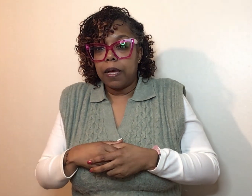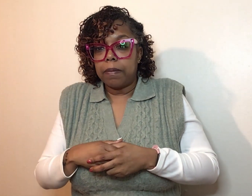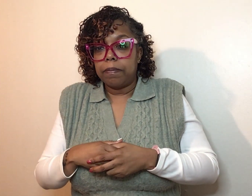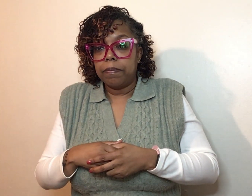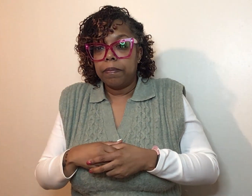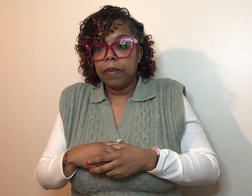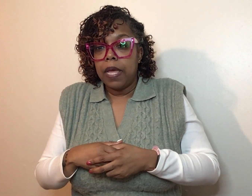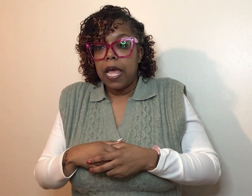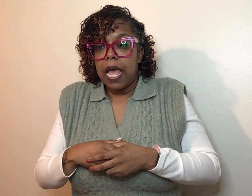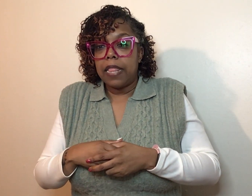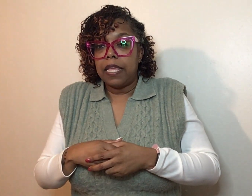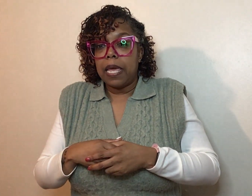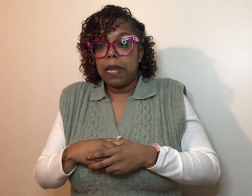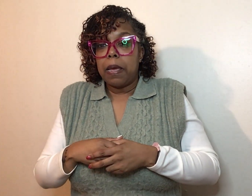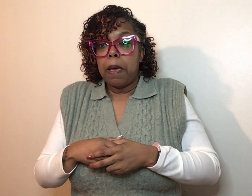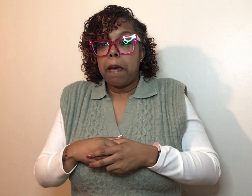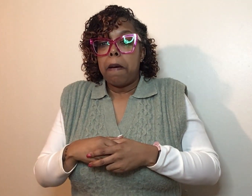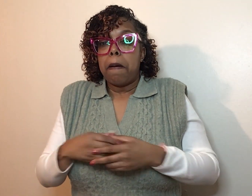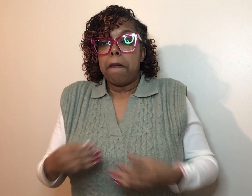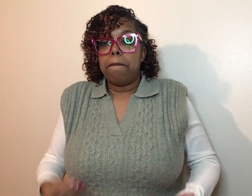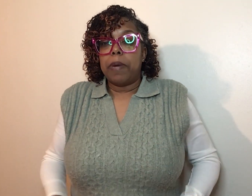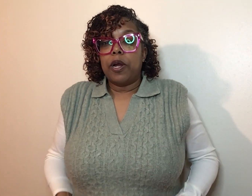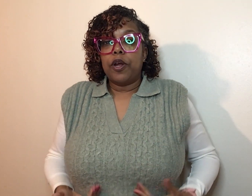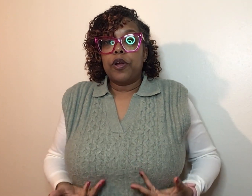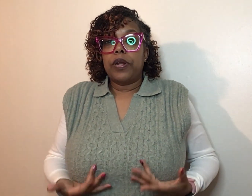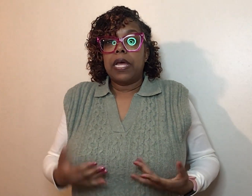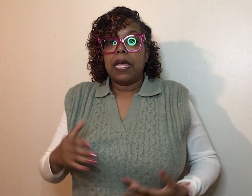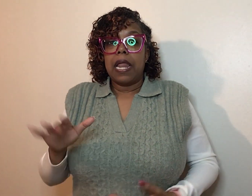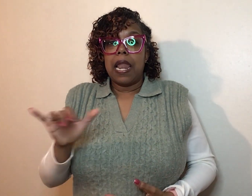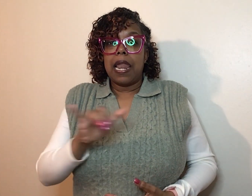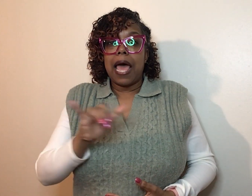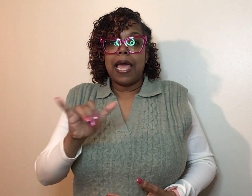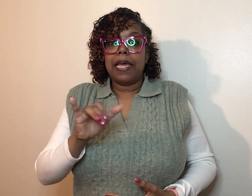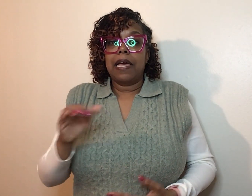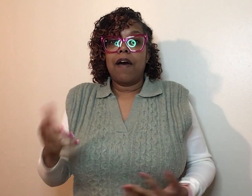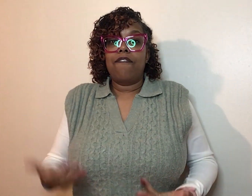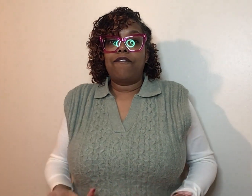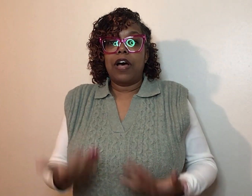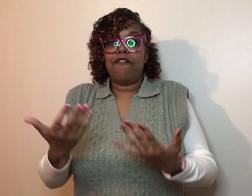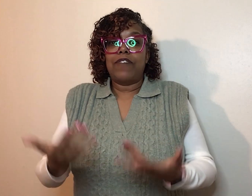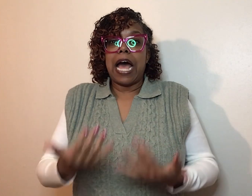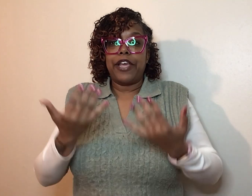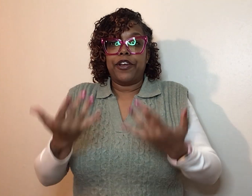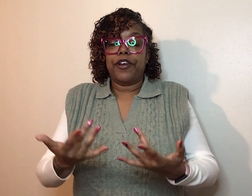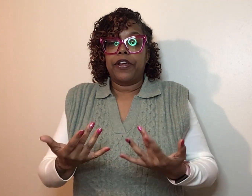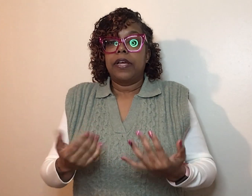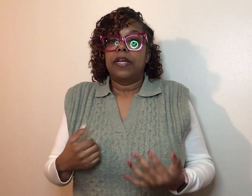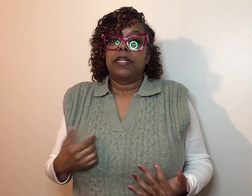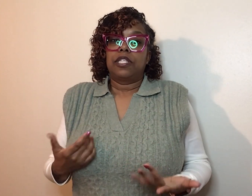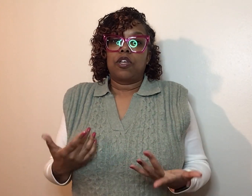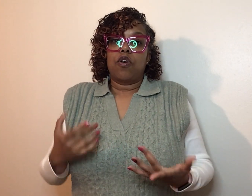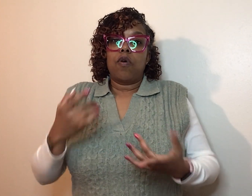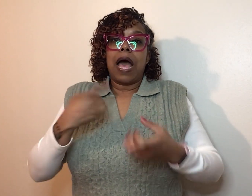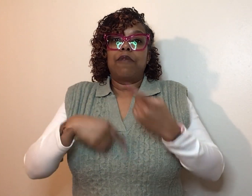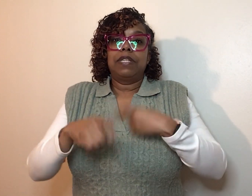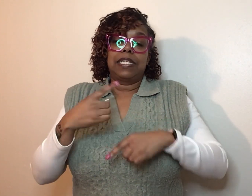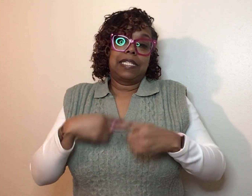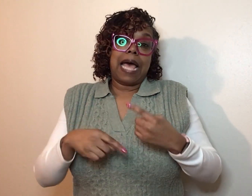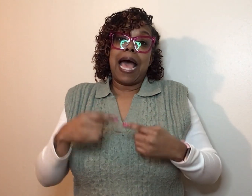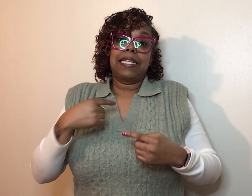Um, and then burn like a fire. So I